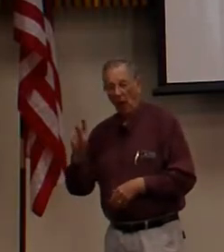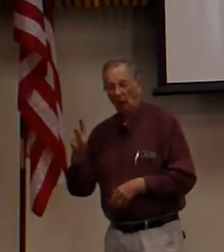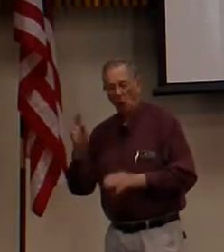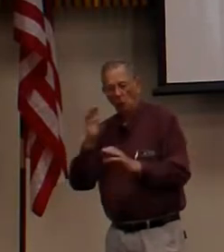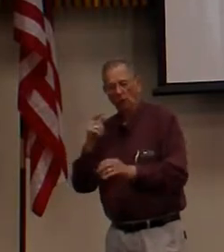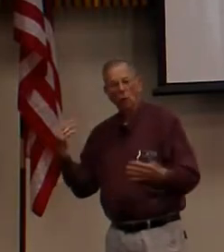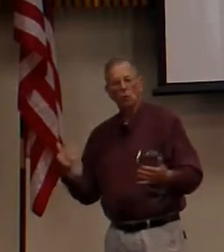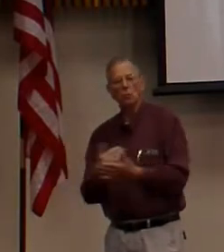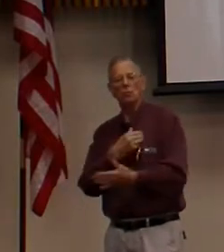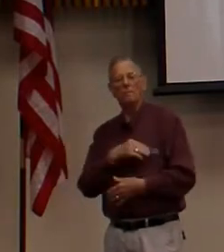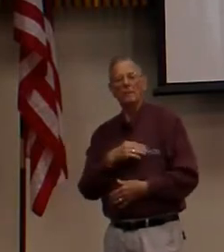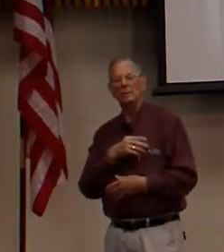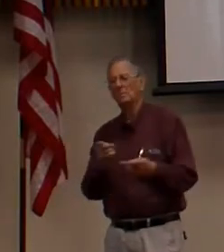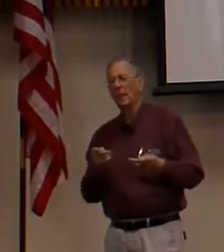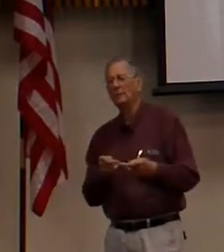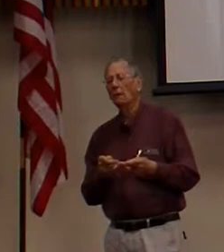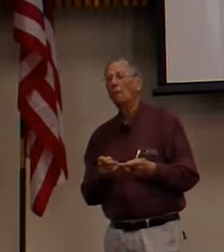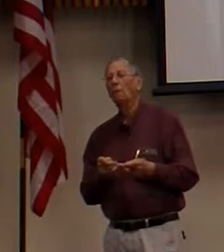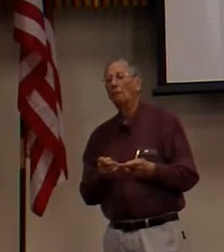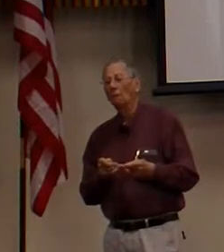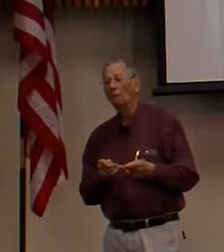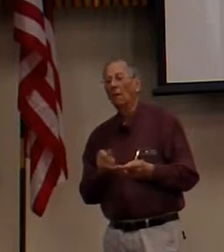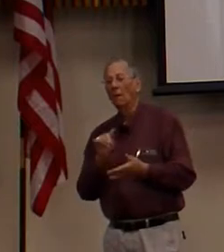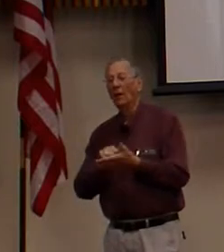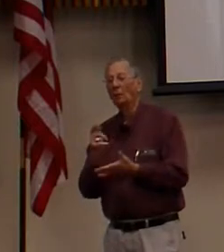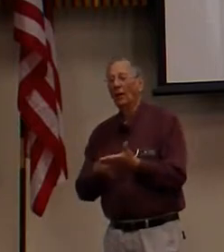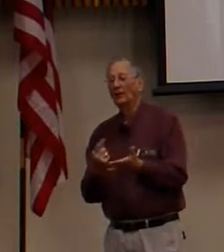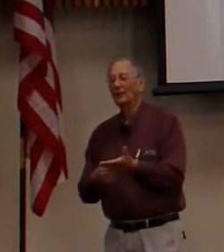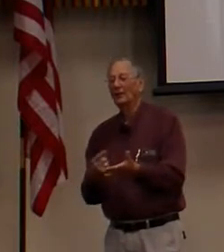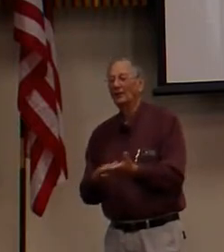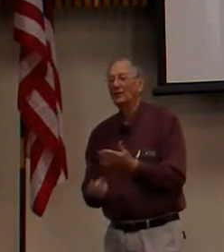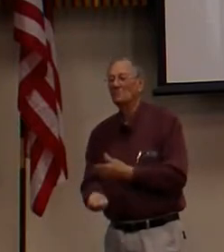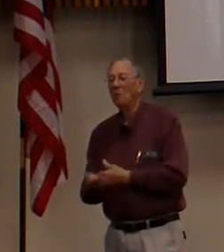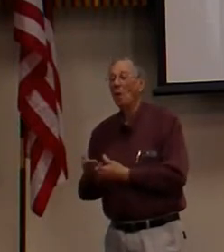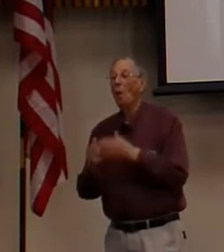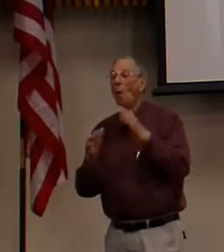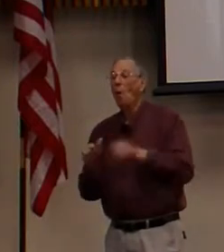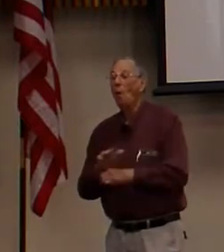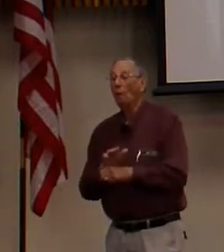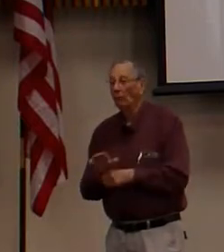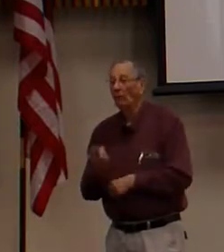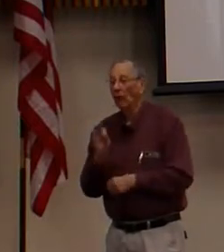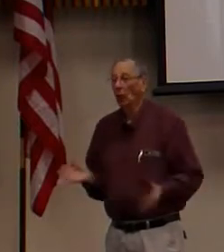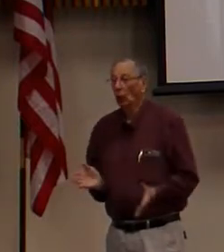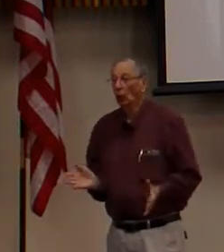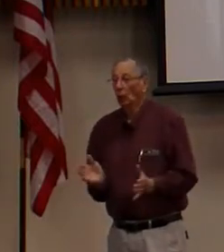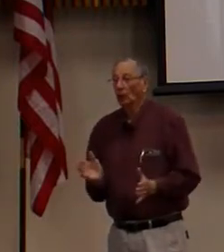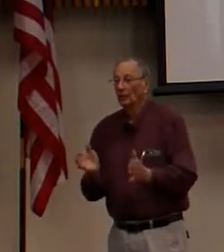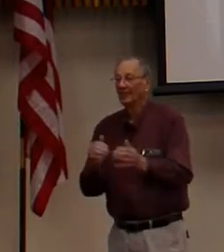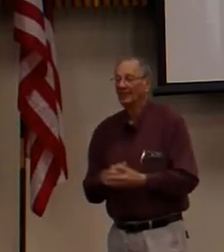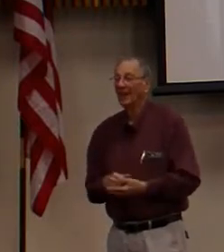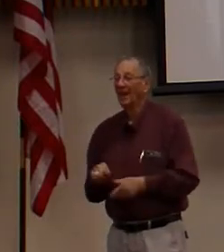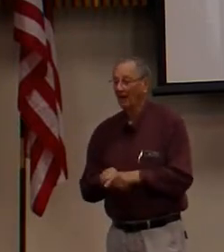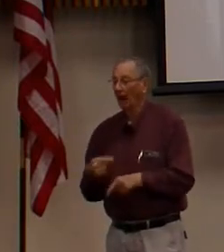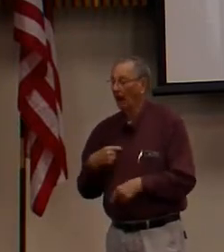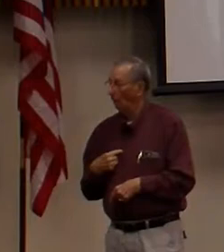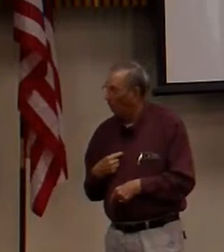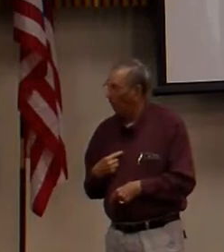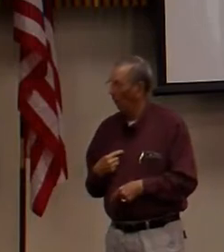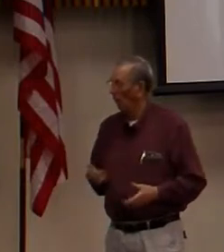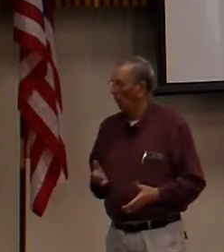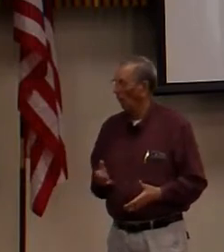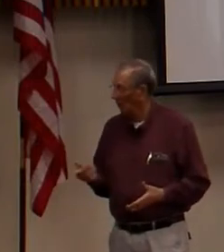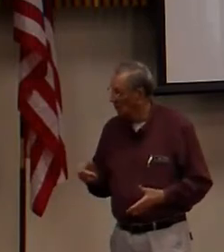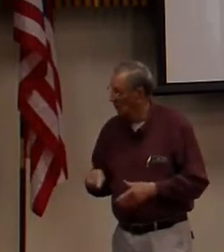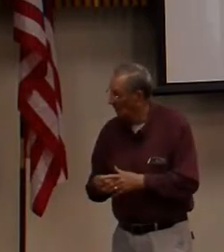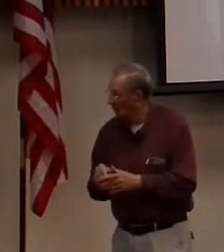mission point. So that's what I'll be discussing this morning, and hopefully you'll find it encouraging as I have beginning to